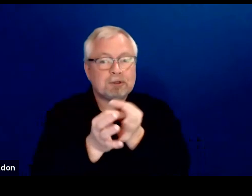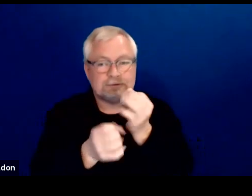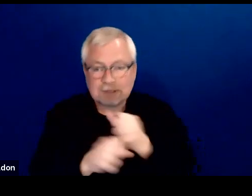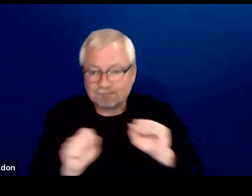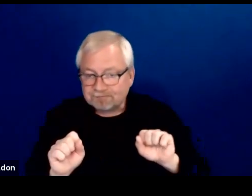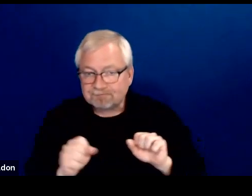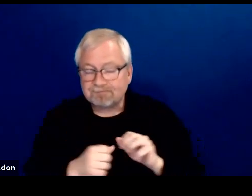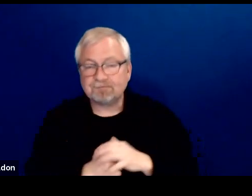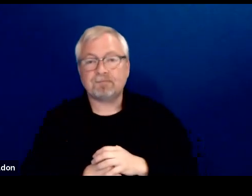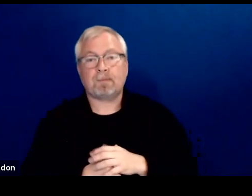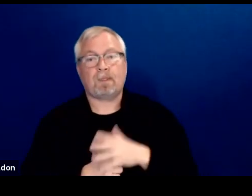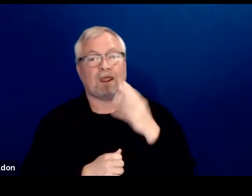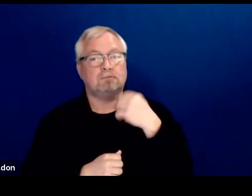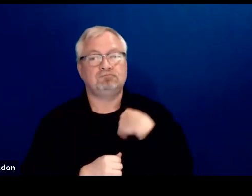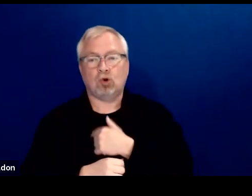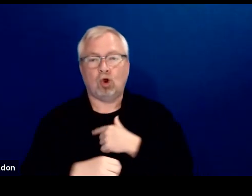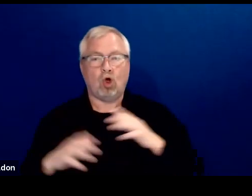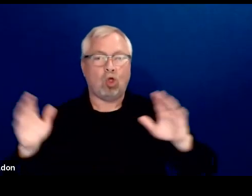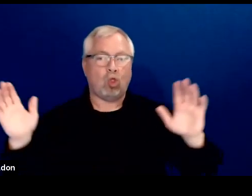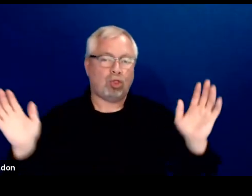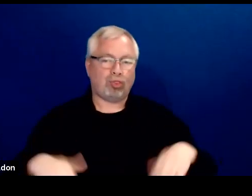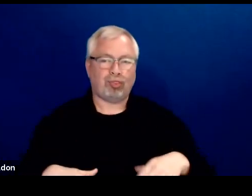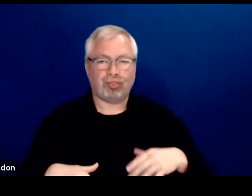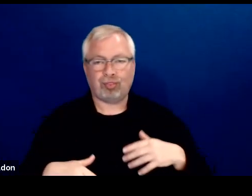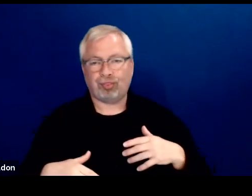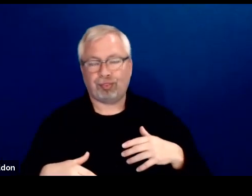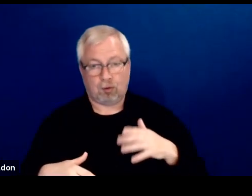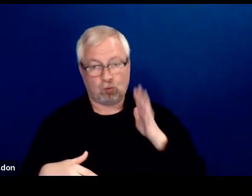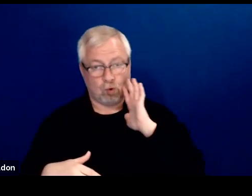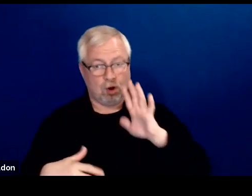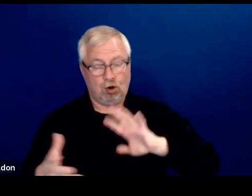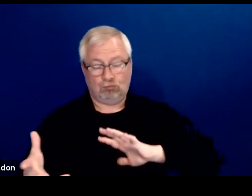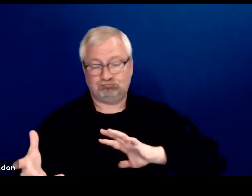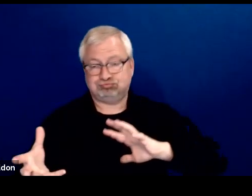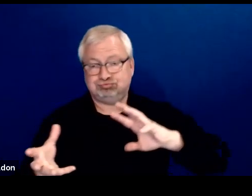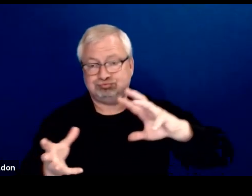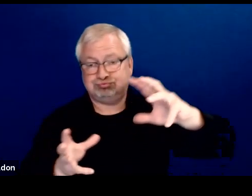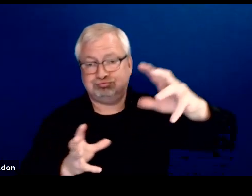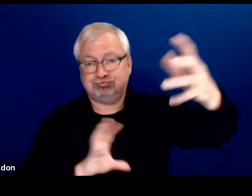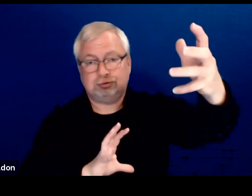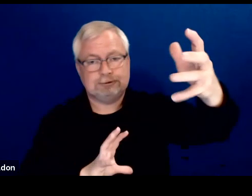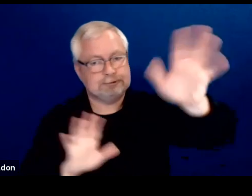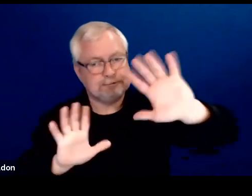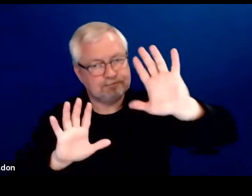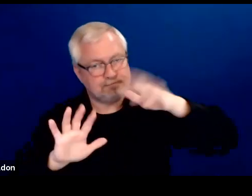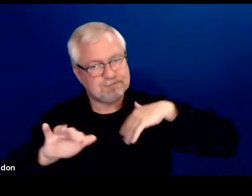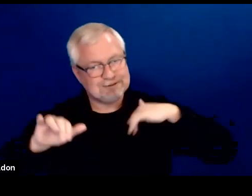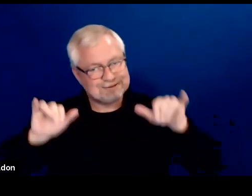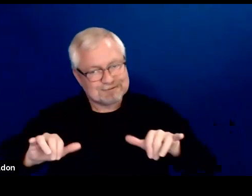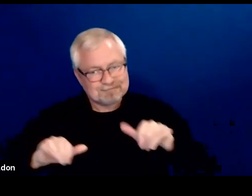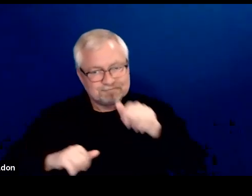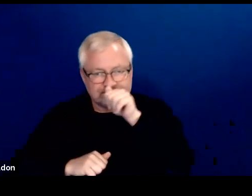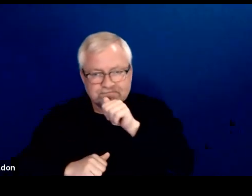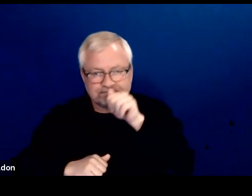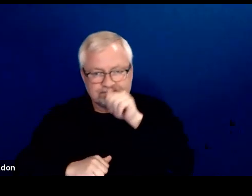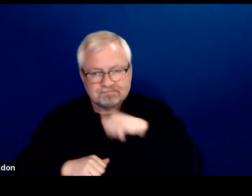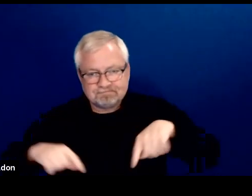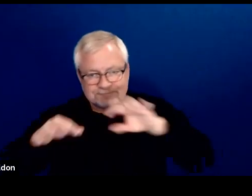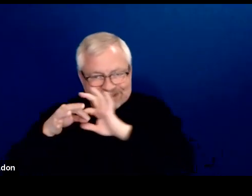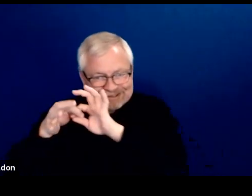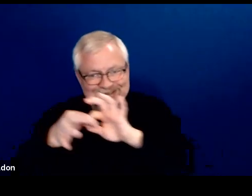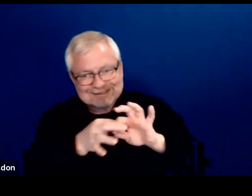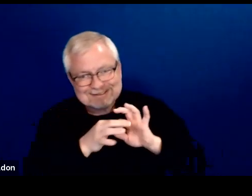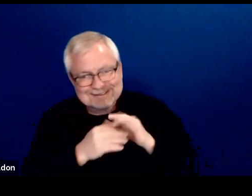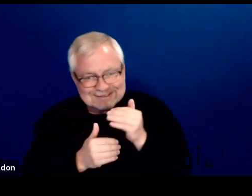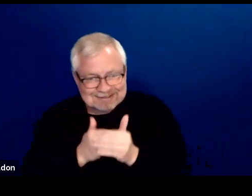continue. So these sacrifices are working. I said it the other night, the only vaccine we